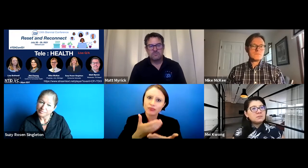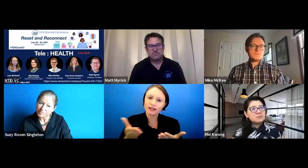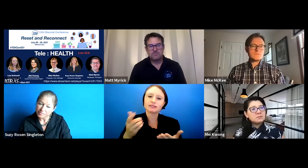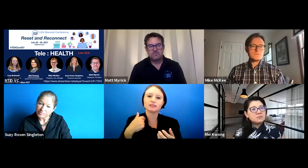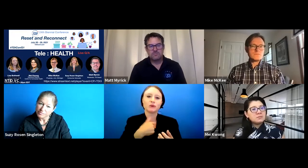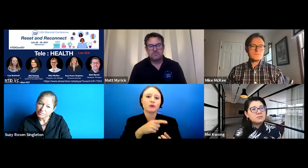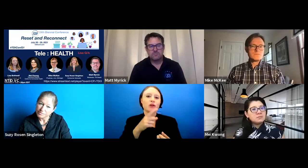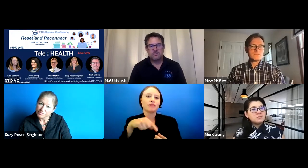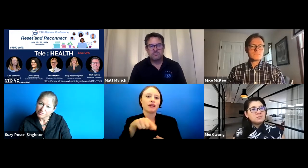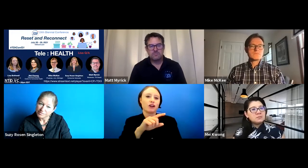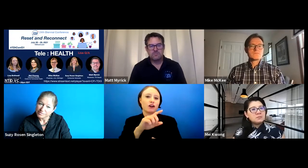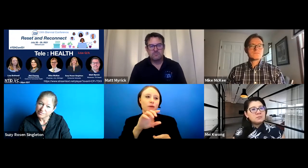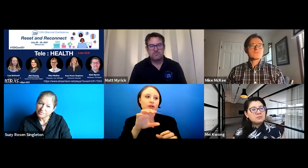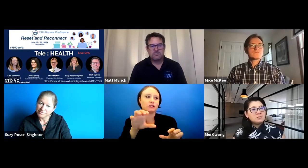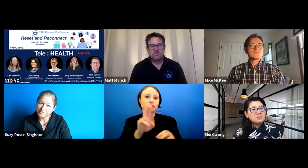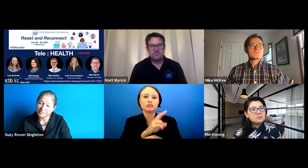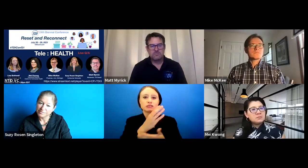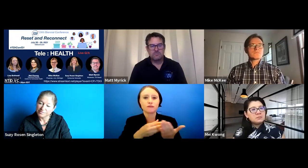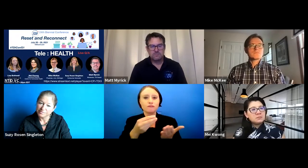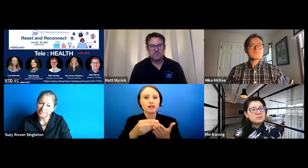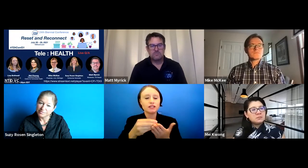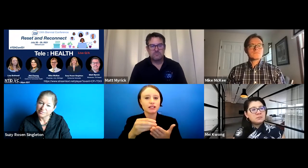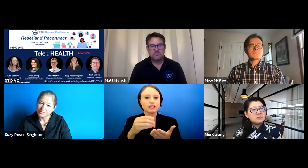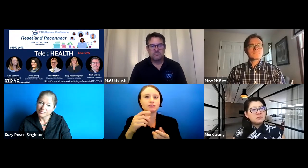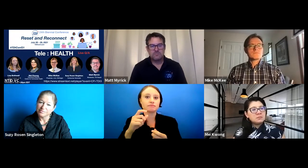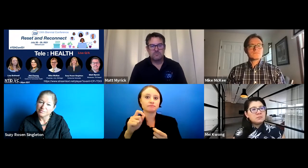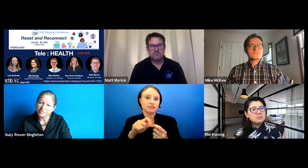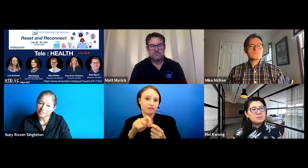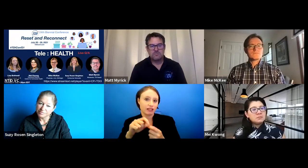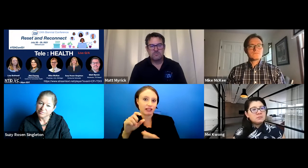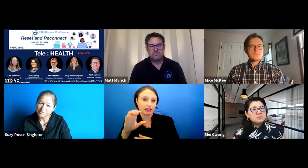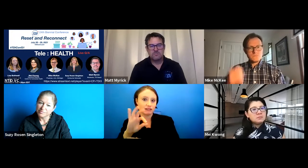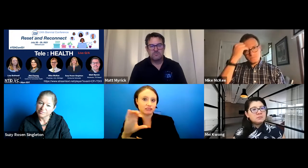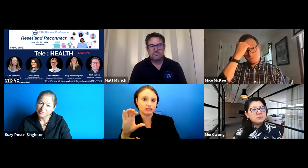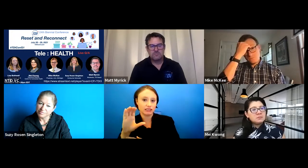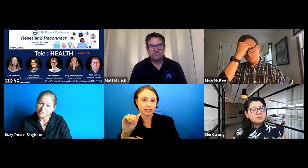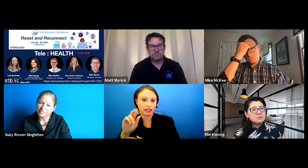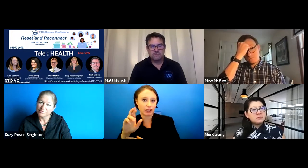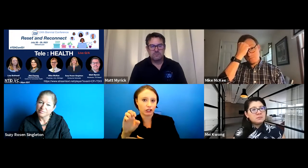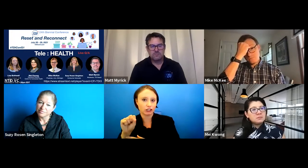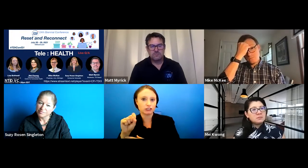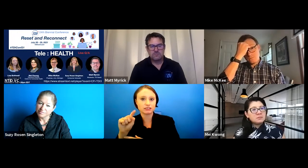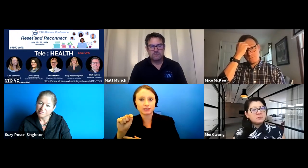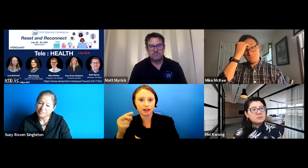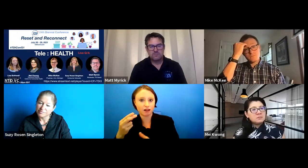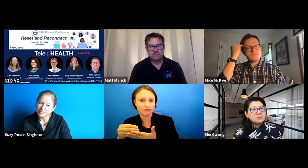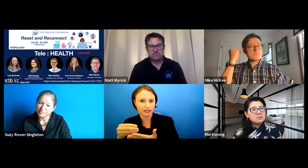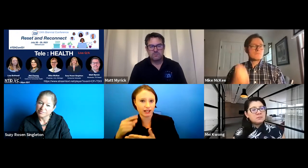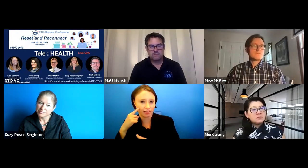programs are doing some really wonderful things. They're using some funding